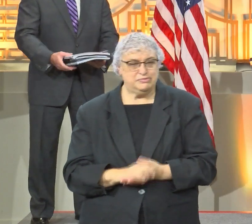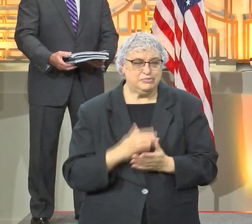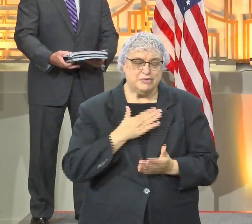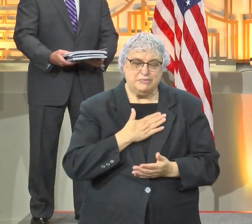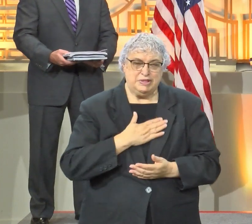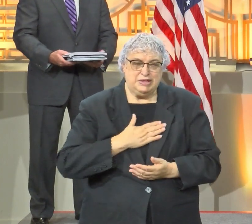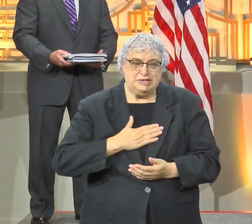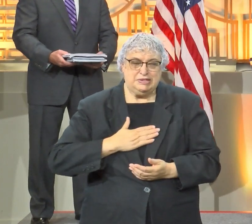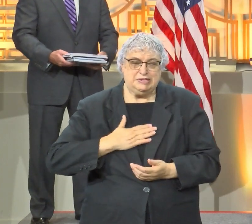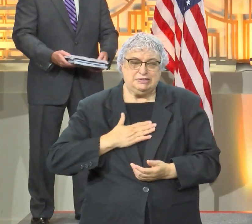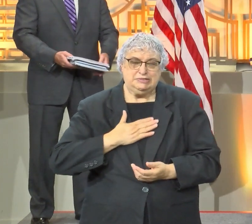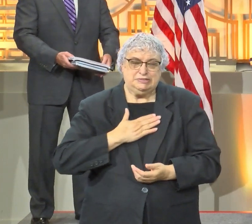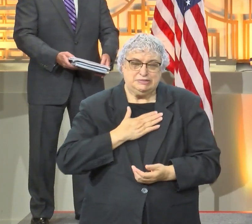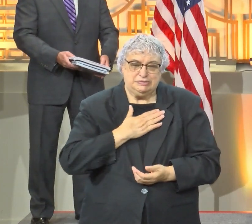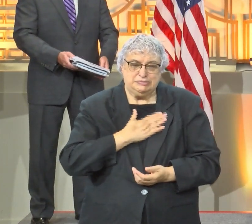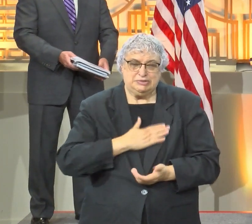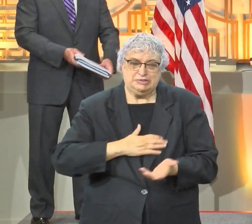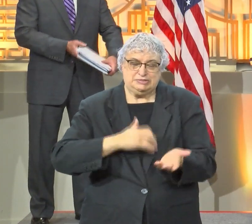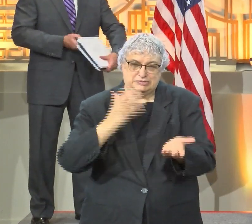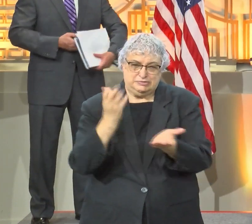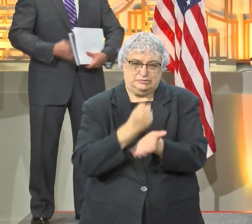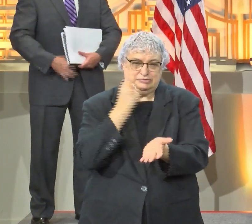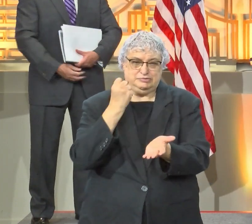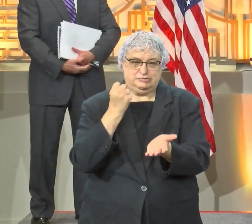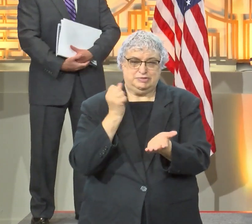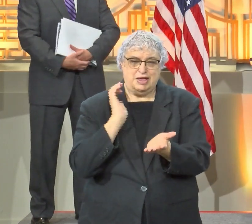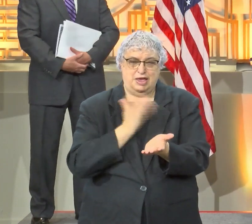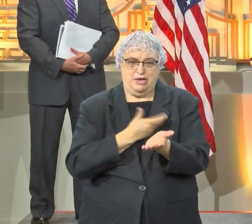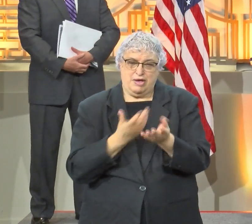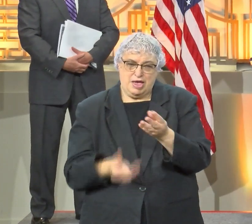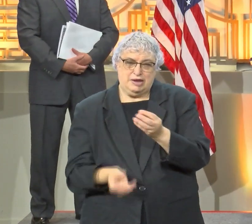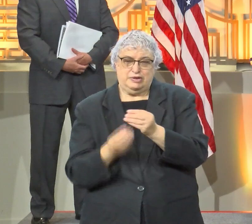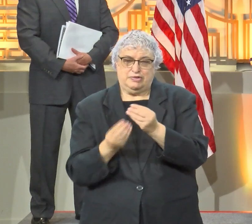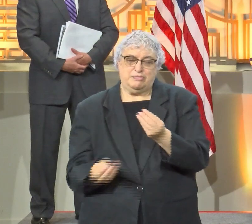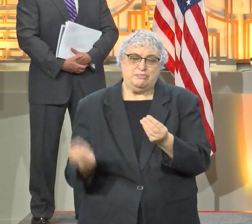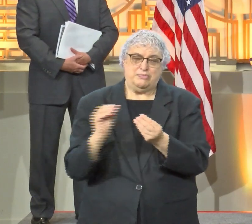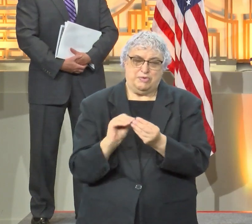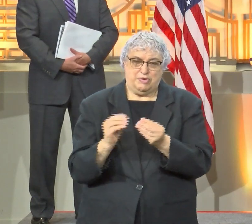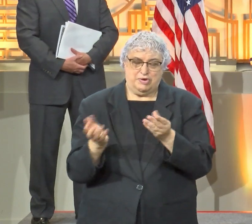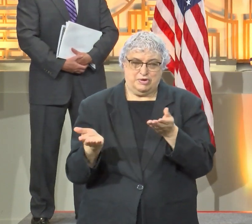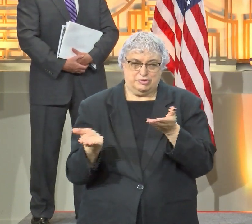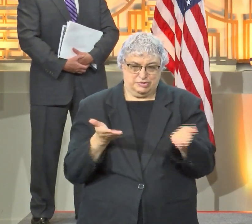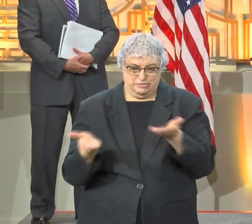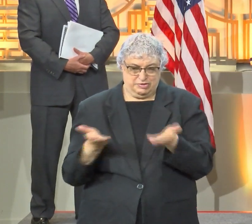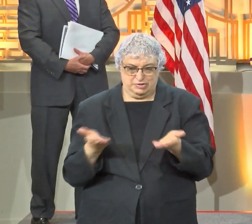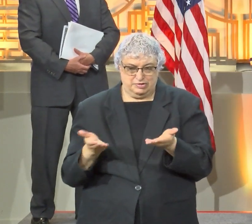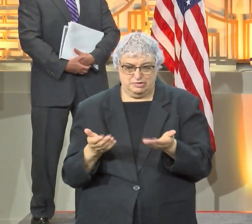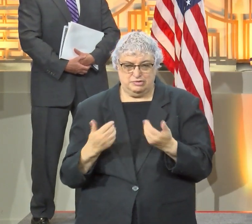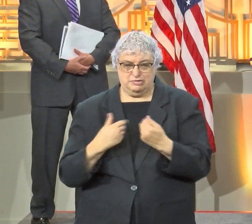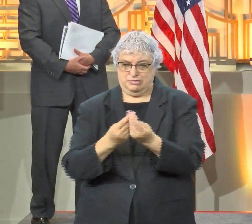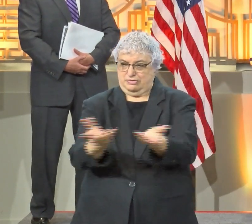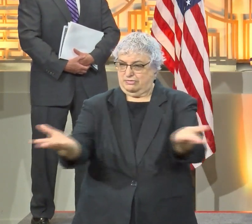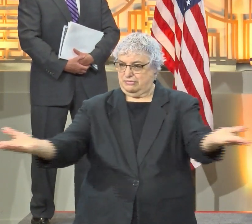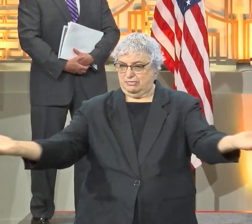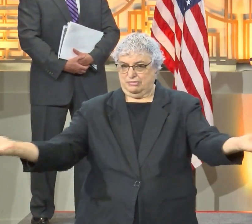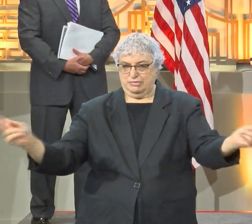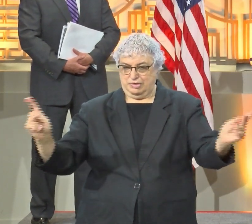really take advantage of all of the services that we are trying to make available